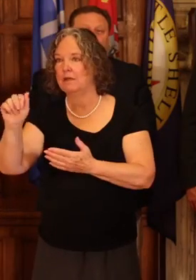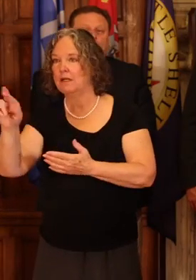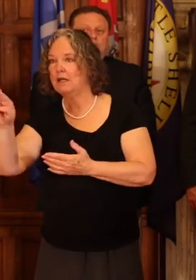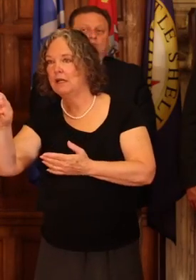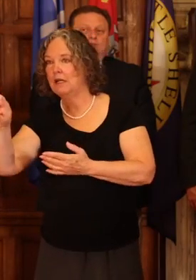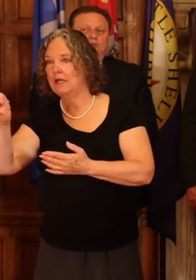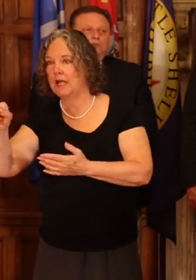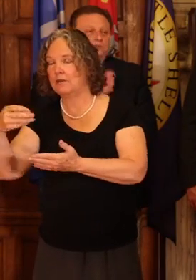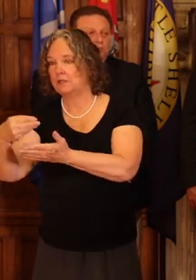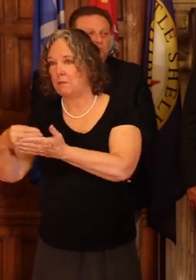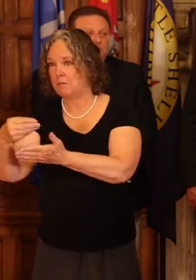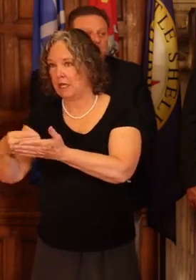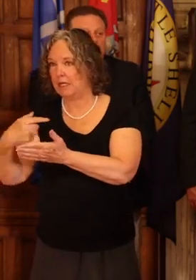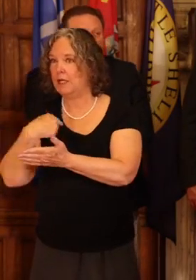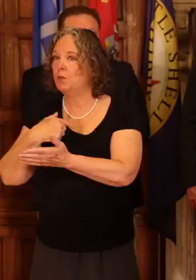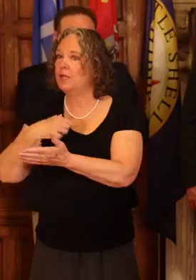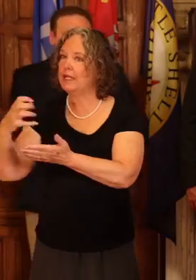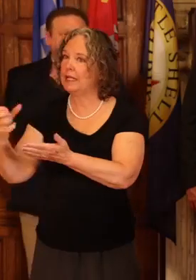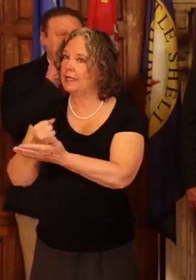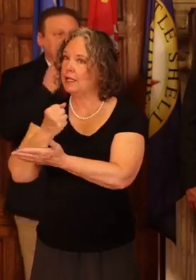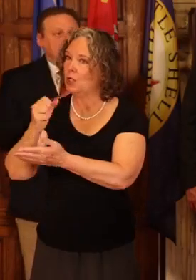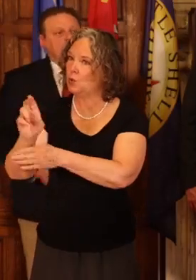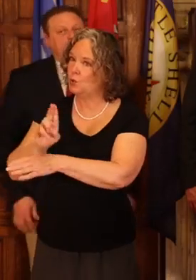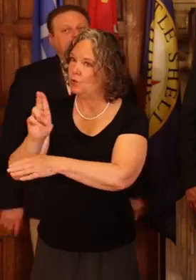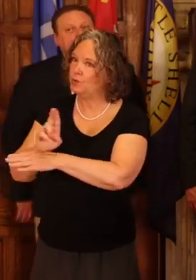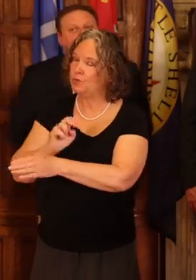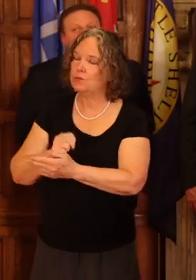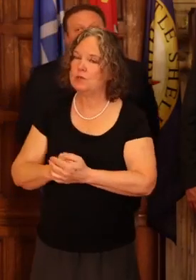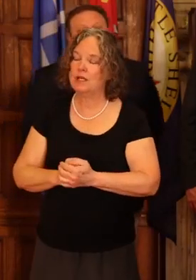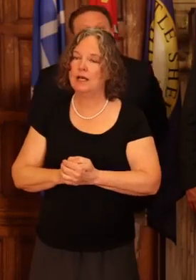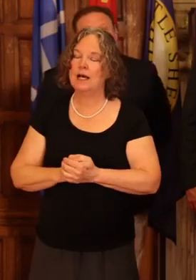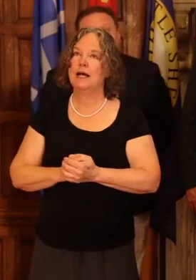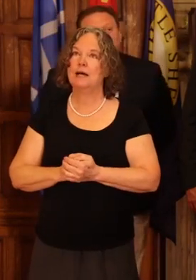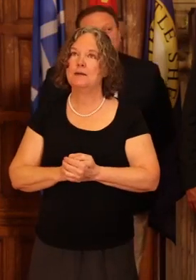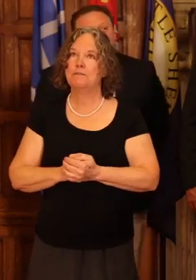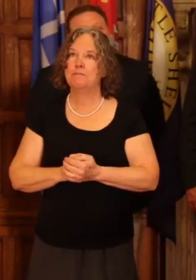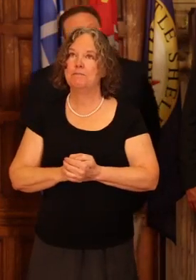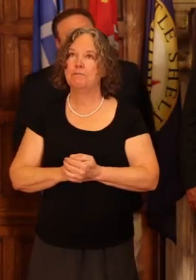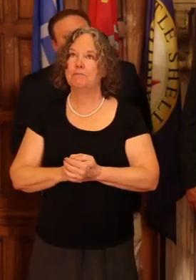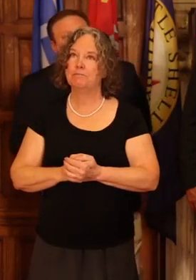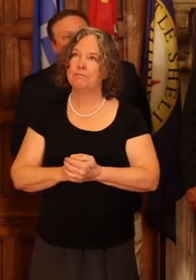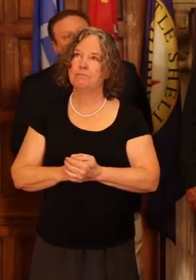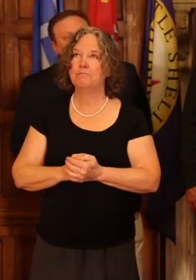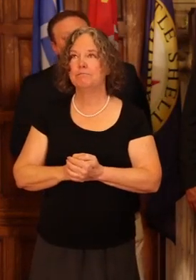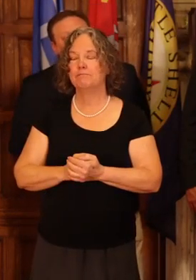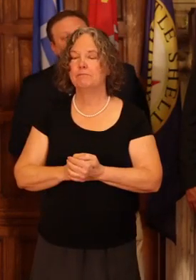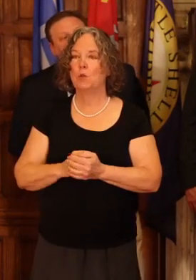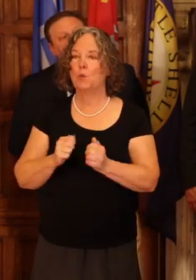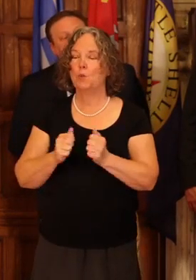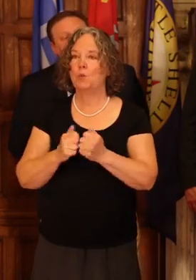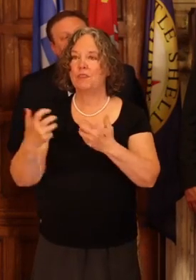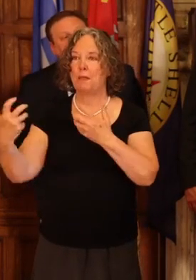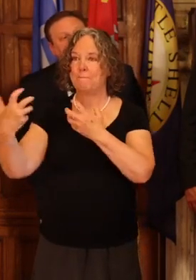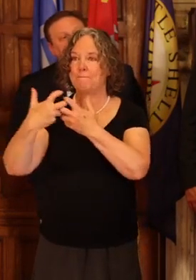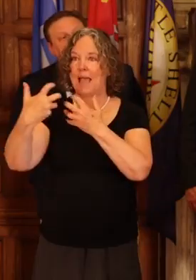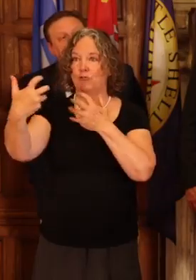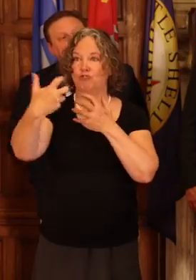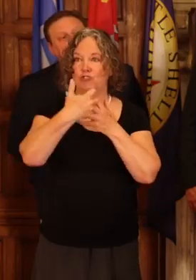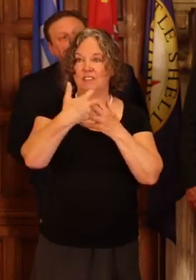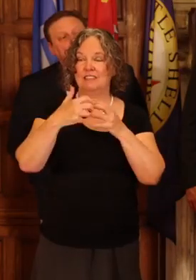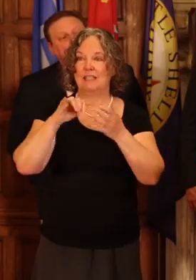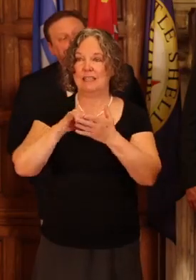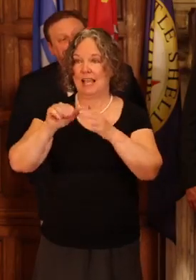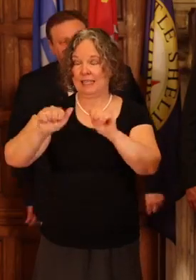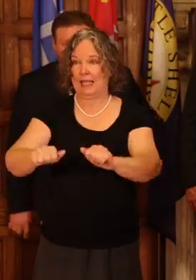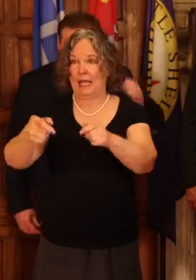can be incorporated into this program, and with the matches that can happen. So